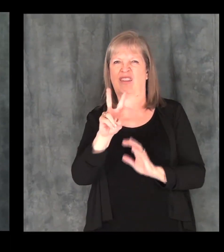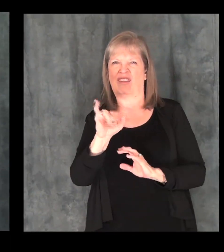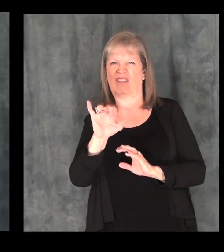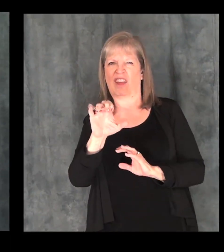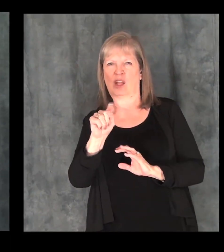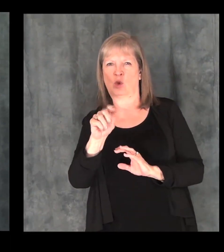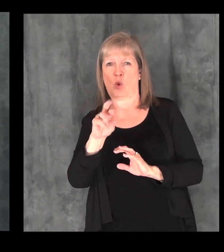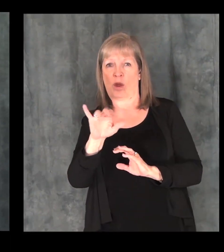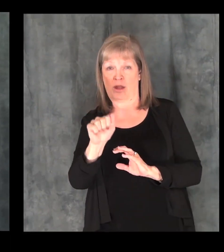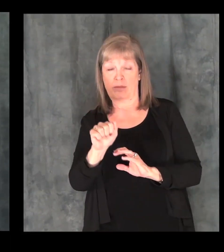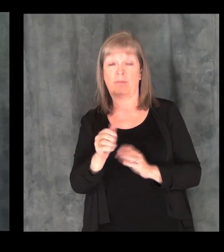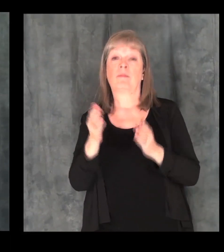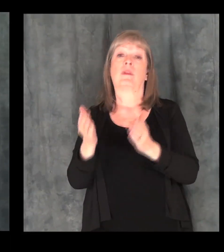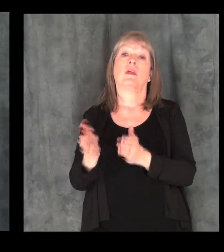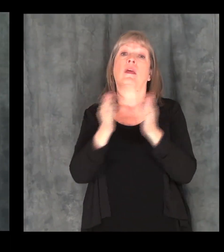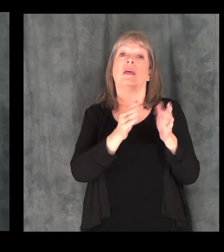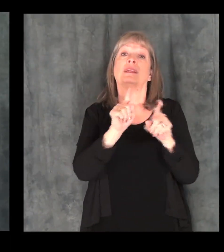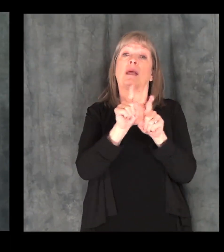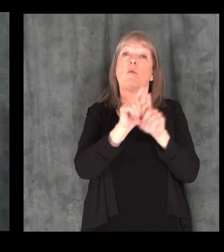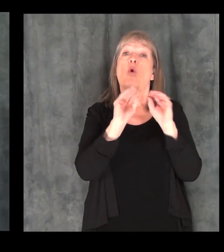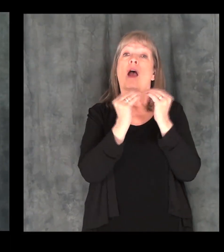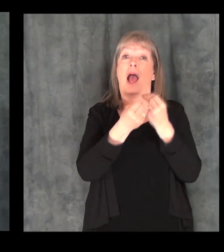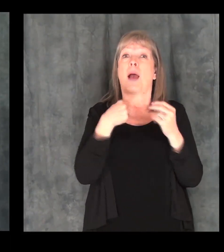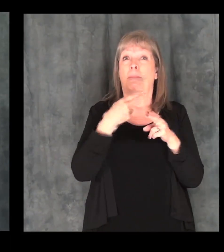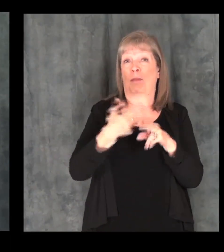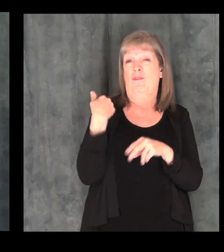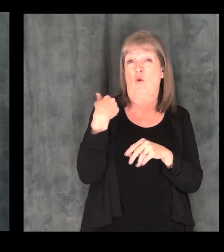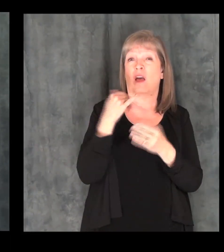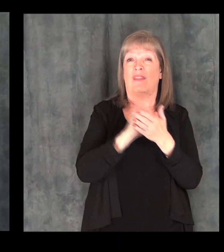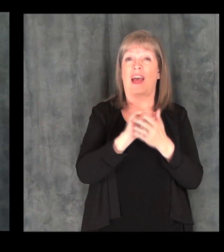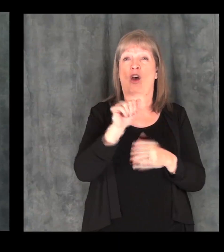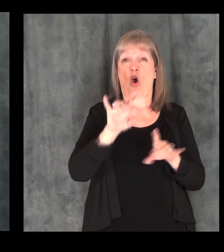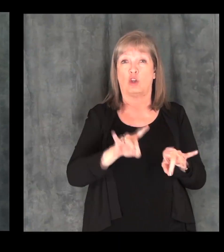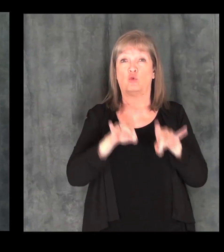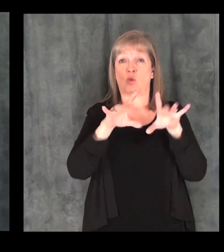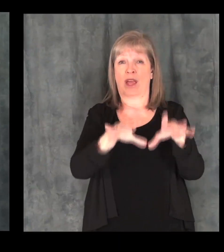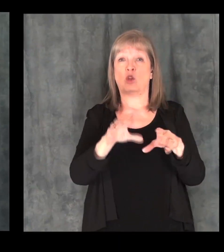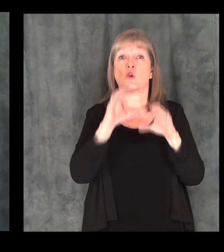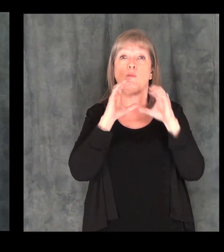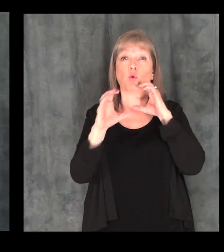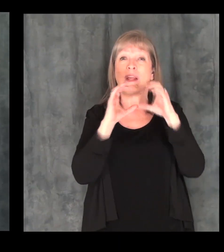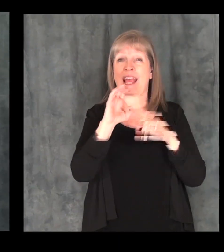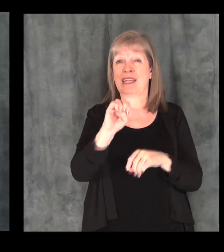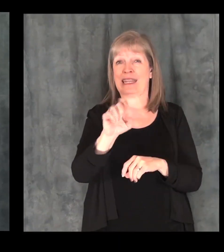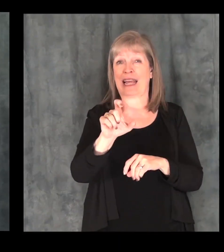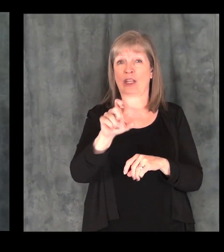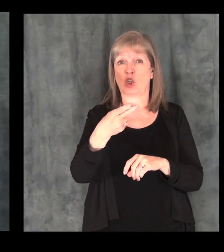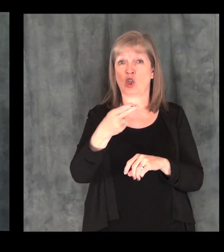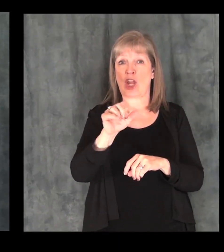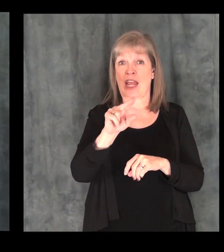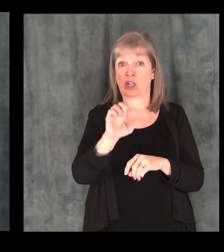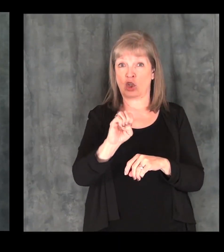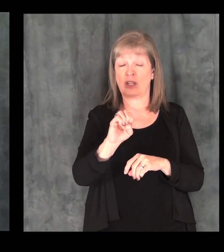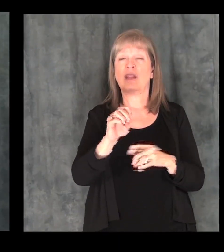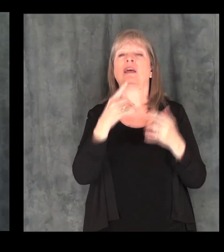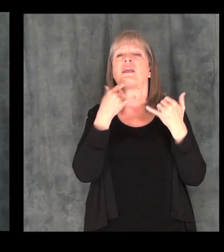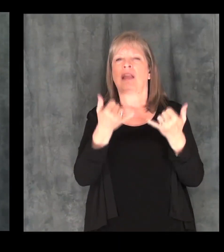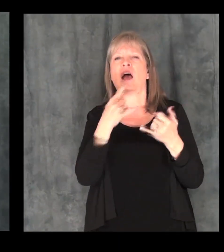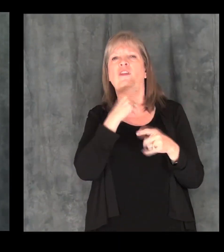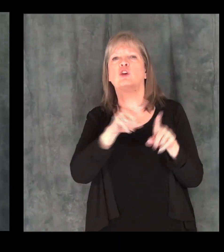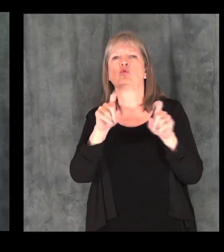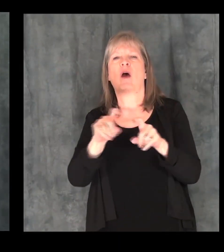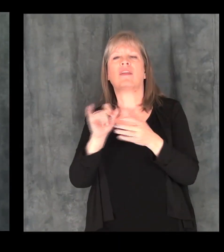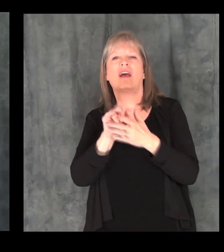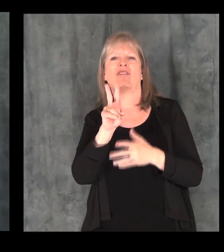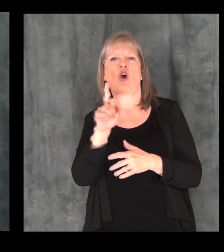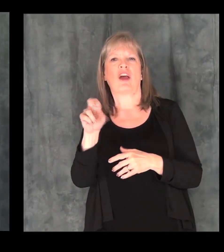The same organisation I mentioned earlier, the Australian Communication Exchange, are also now trialling a VRS service